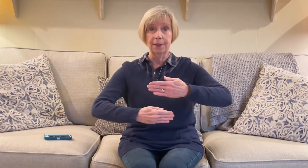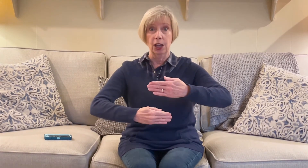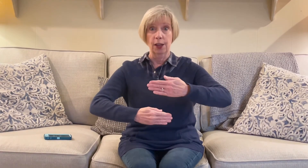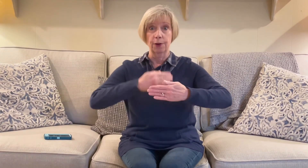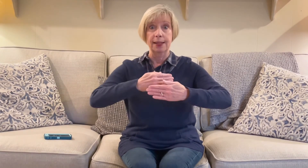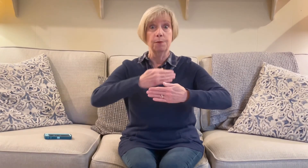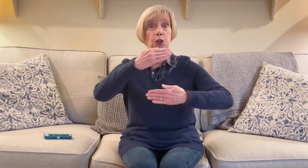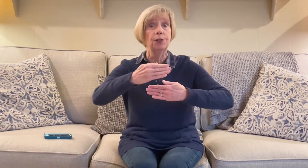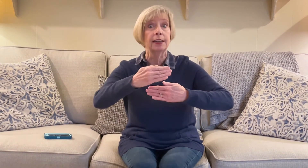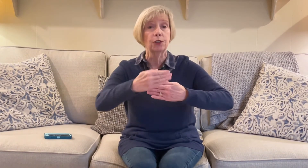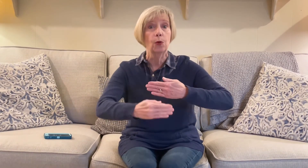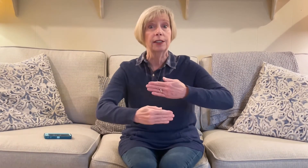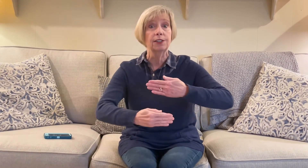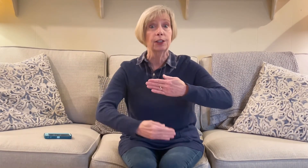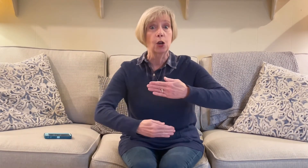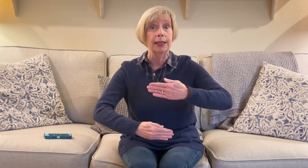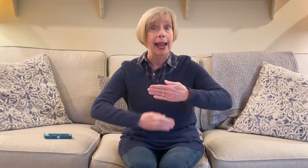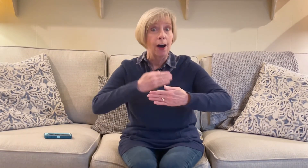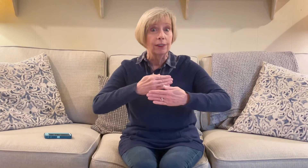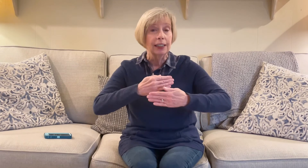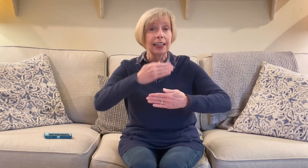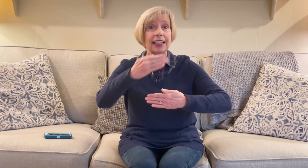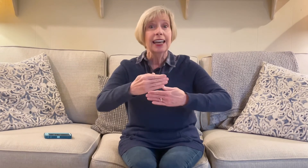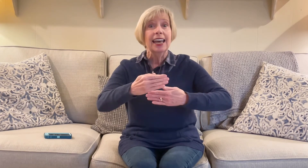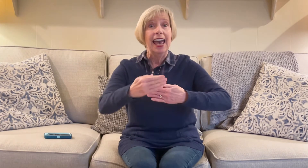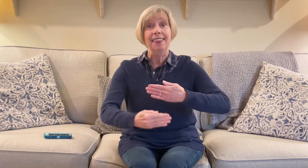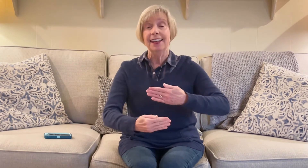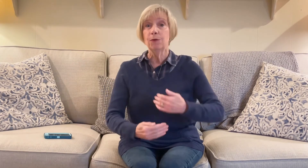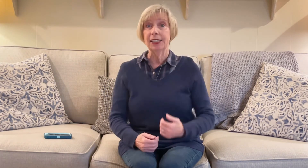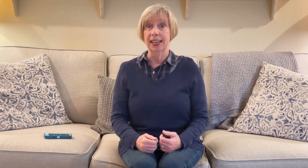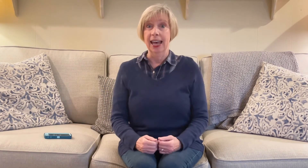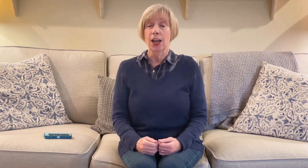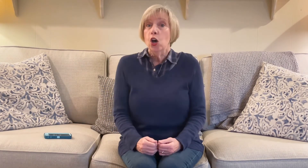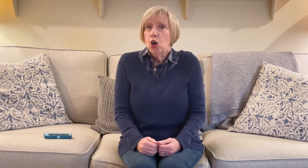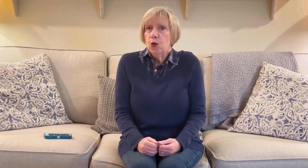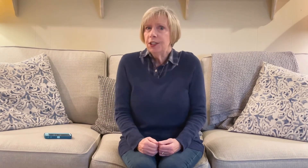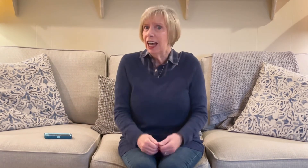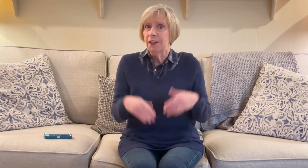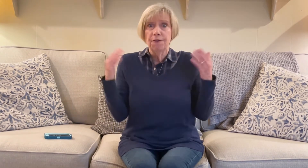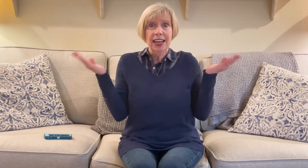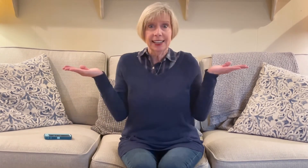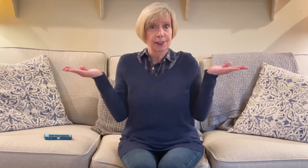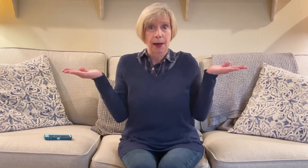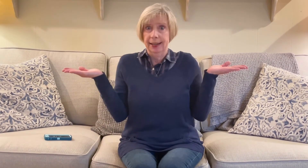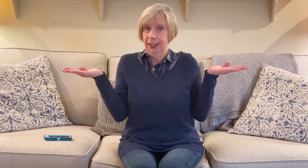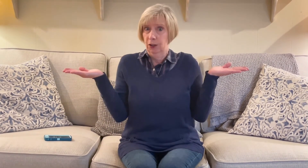the other, and the music is going to slow down. And then we say, who's gonna fix my little